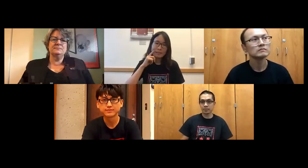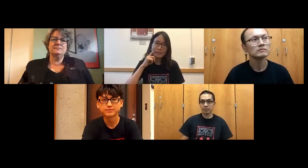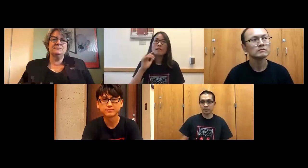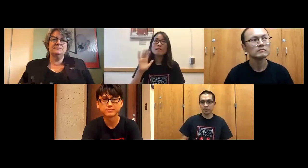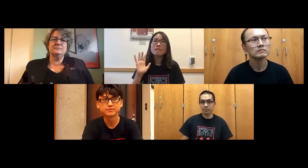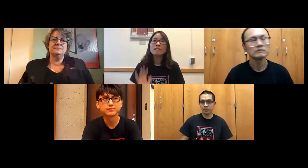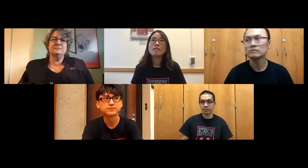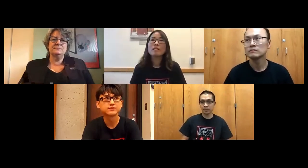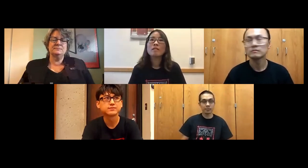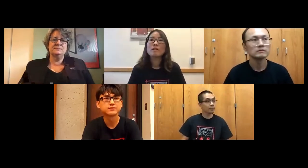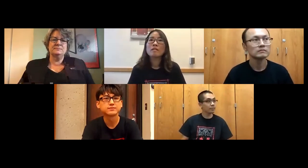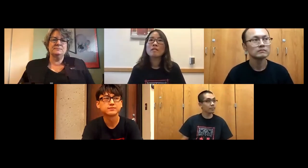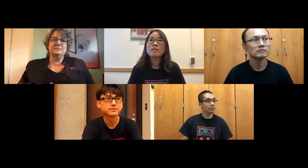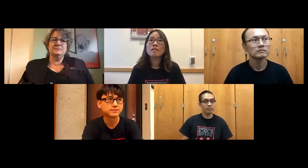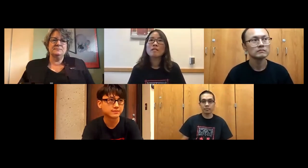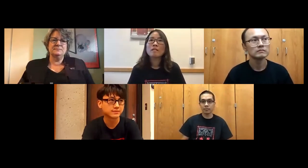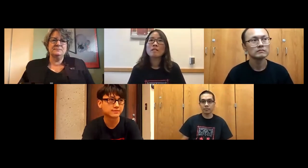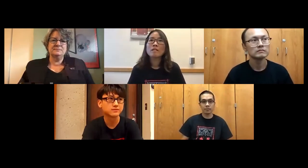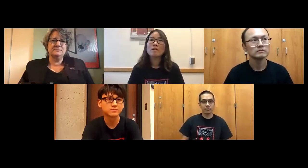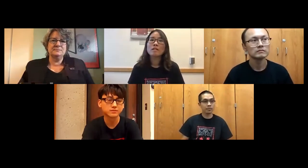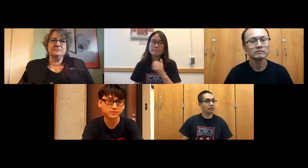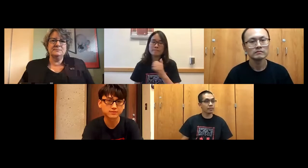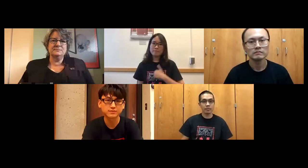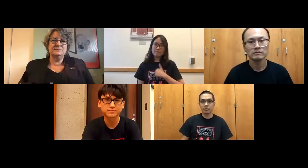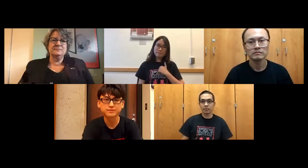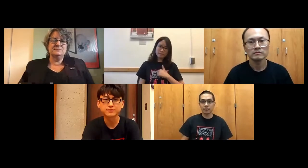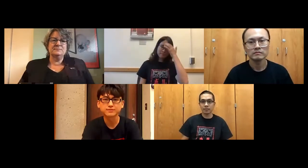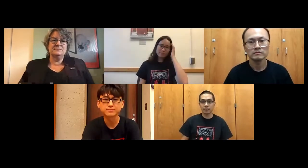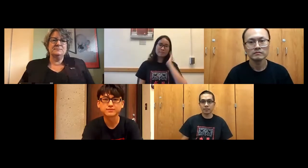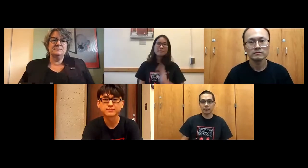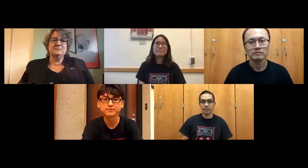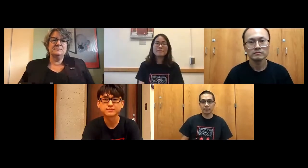Wait. 1 minute. We need to change the interpreters. Okay.